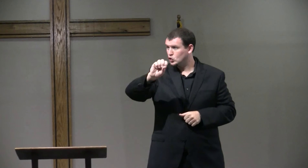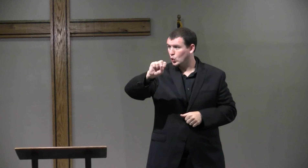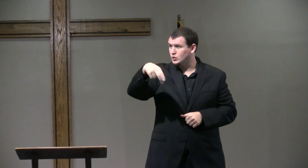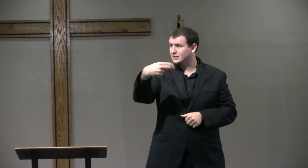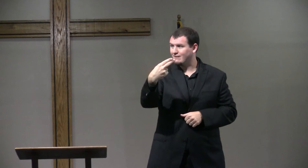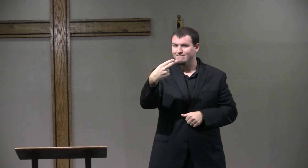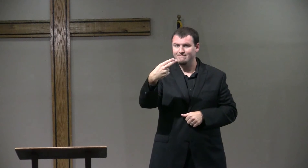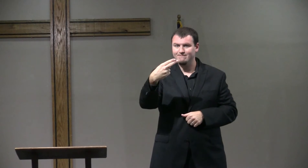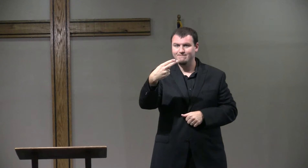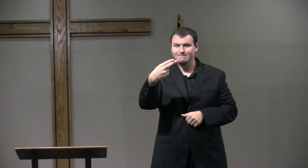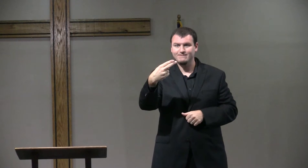Maybe you remember